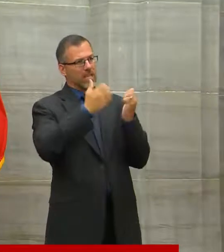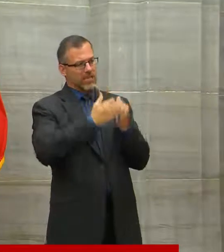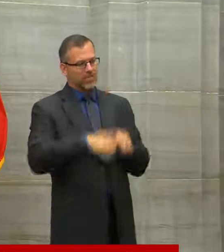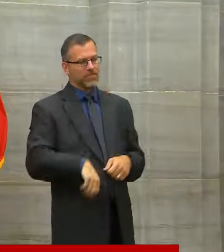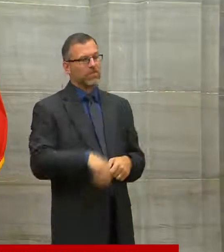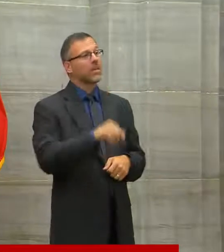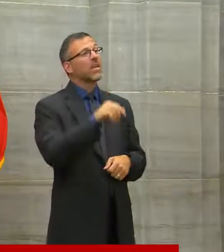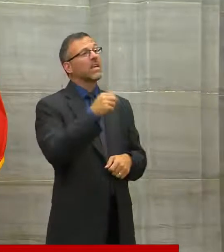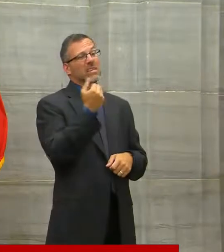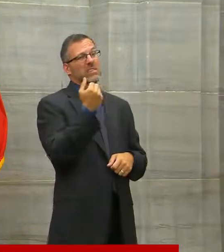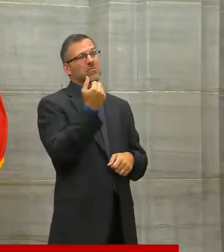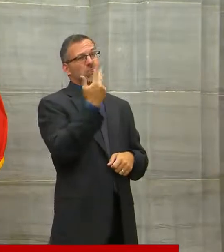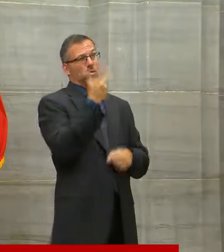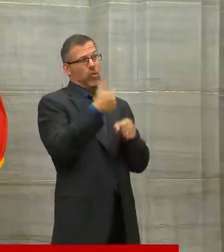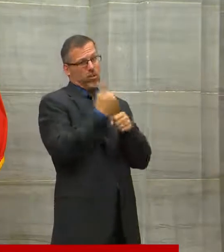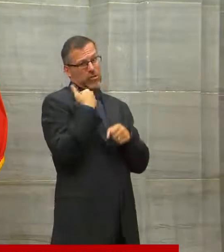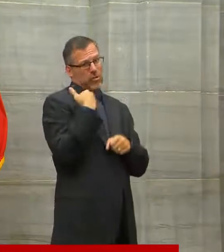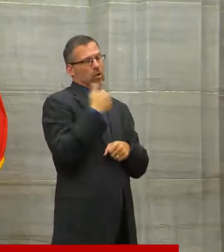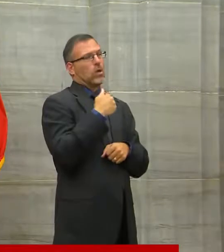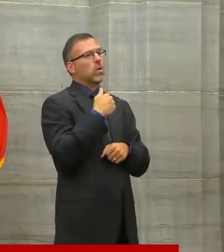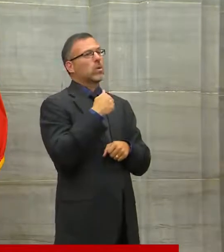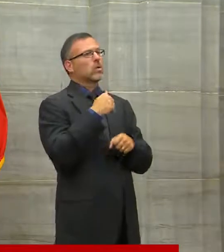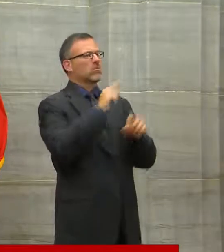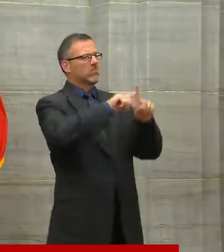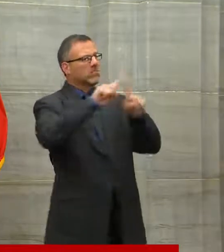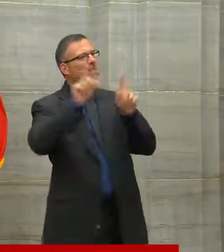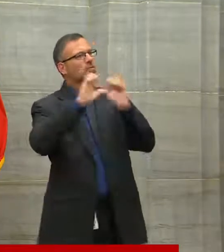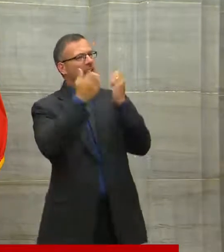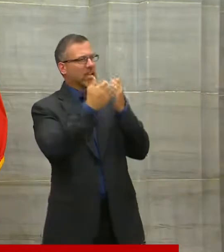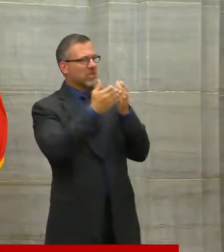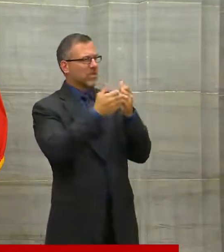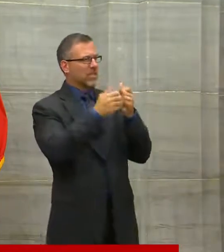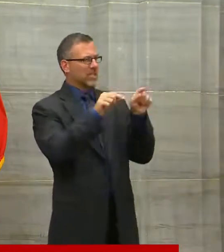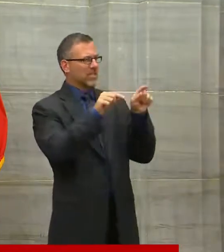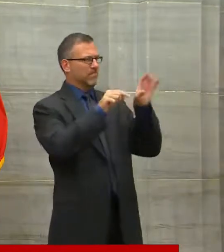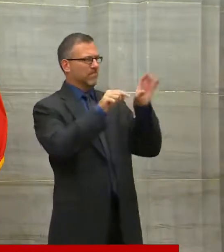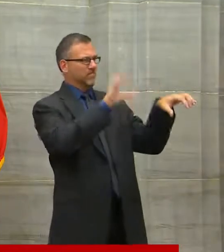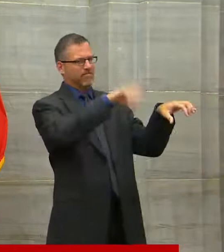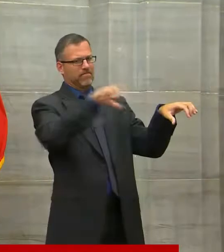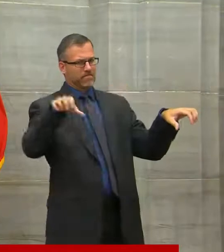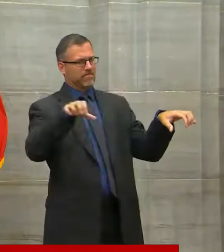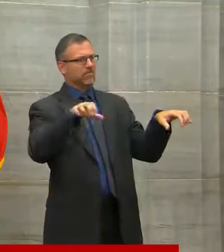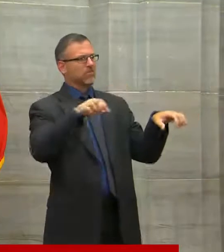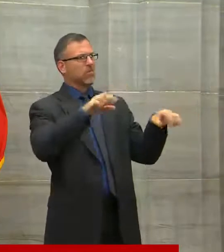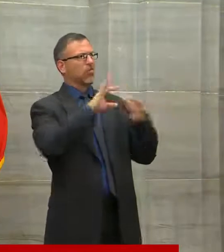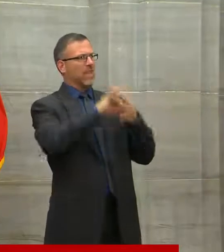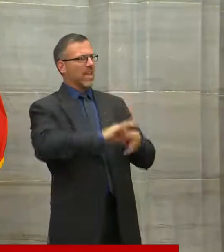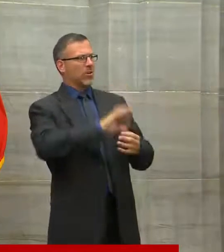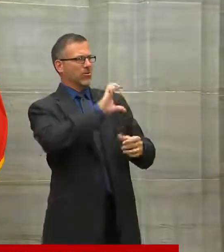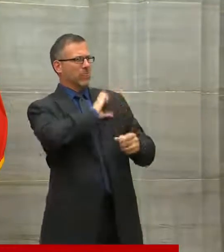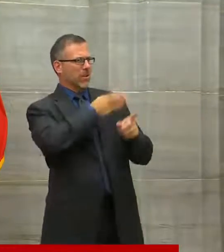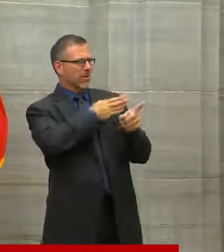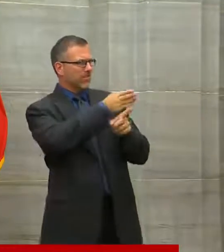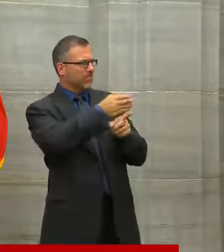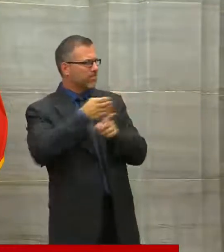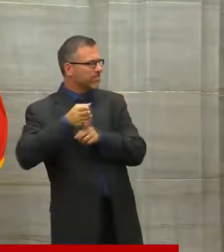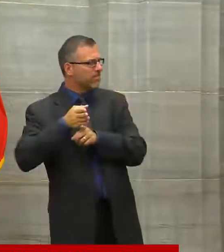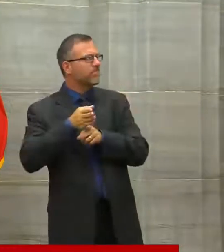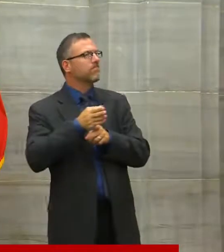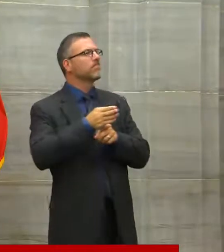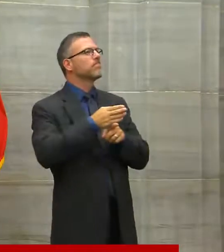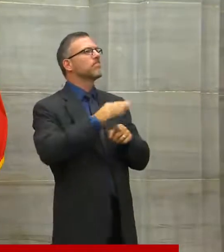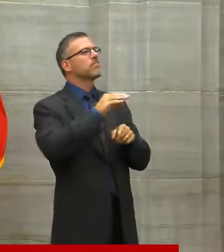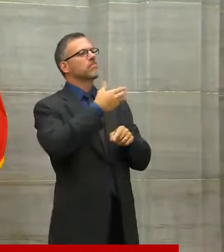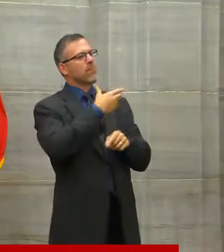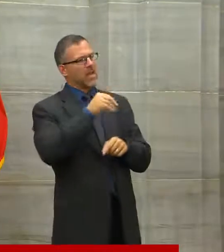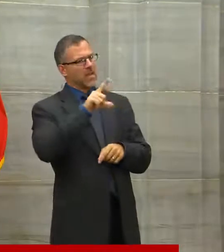agencies and organizations comprised of the most significant law enforcement leadership and labor